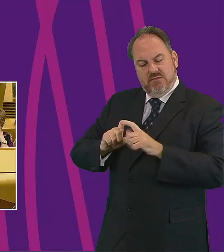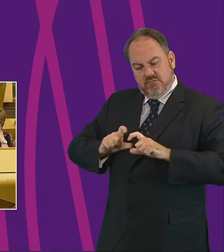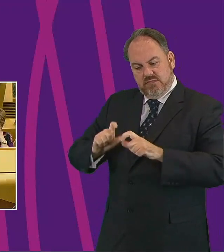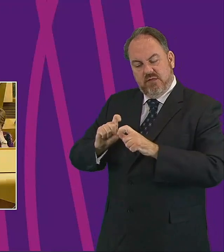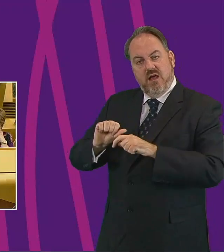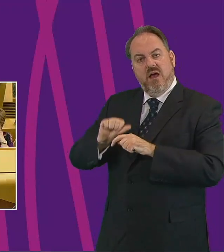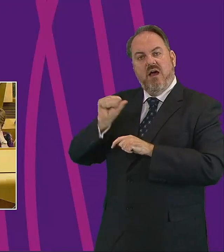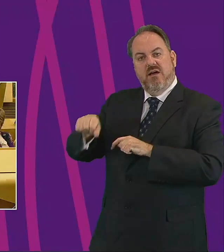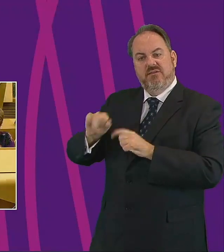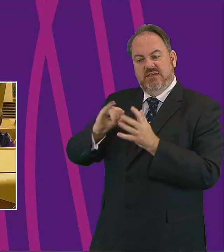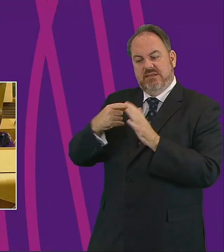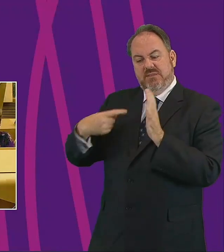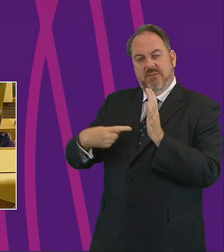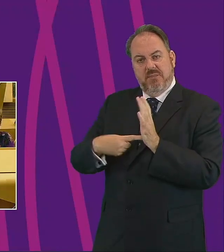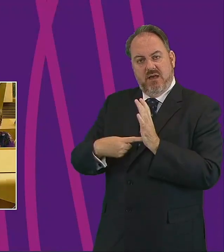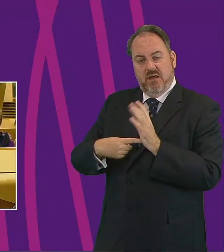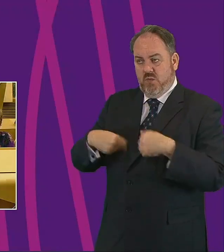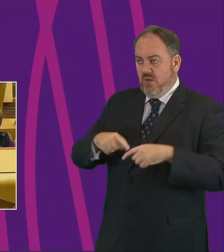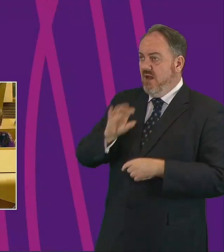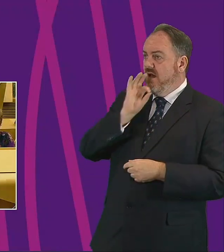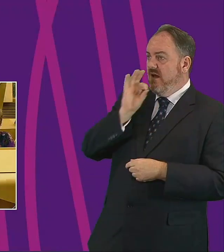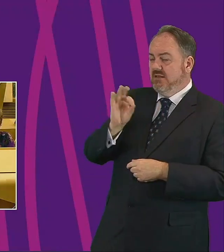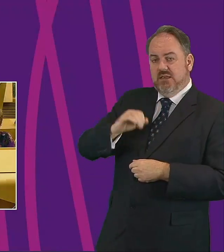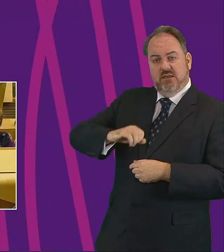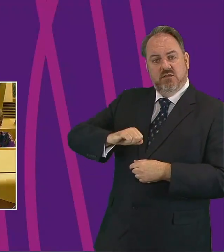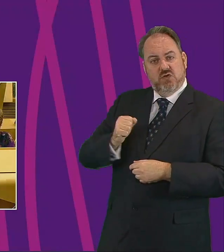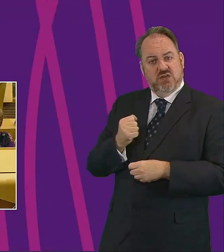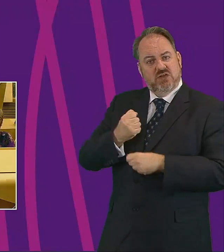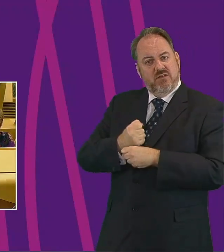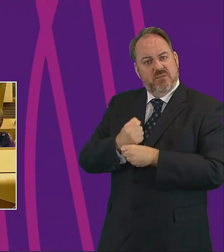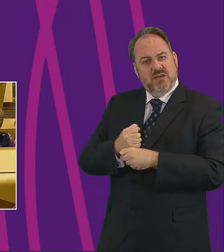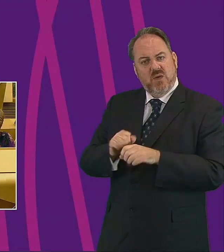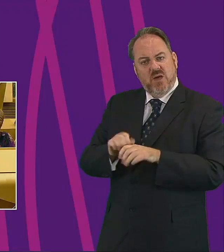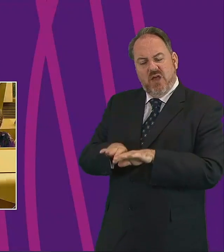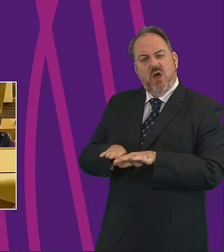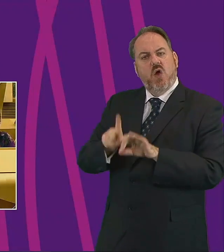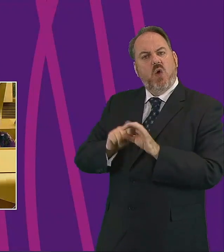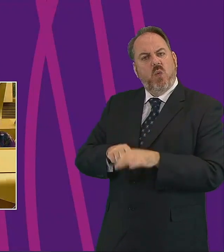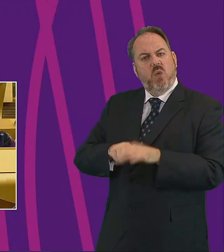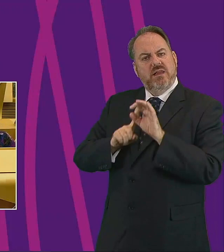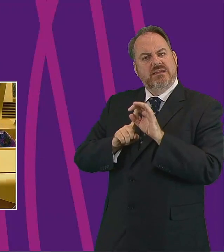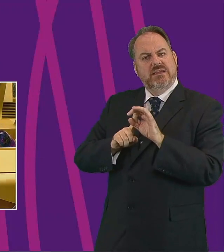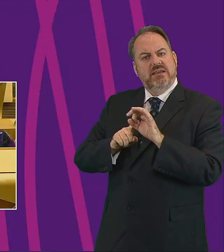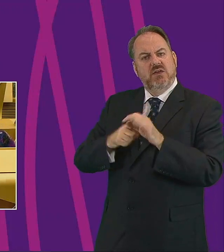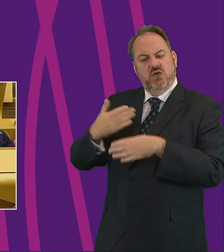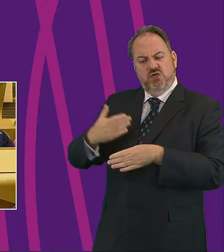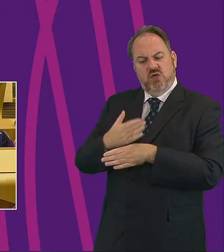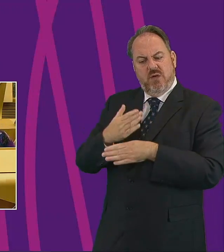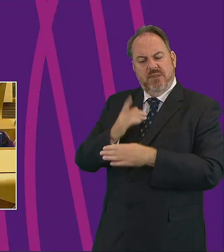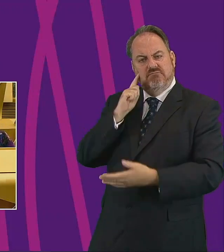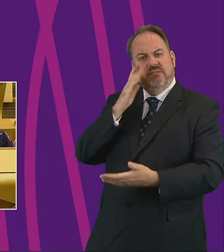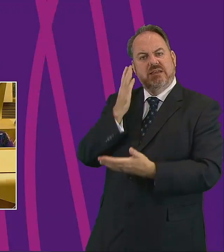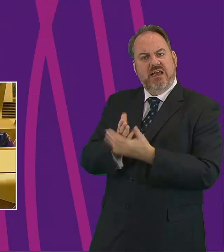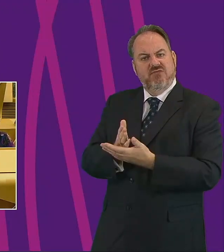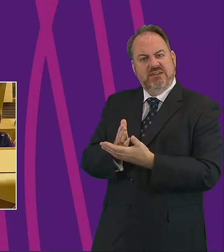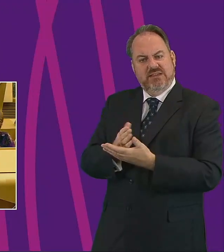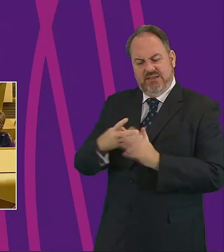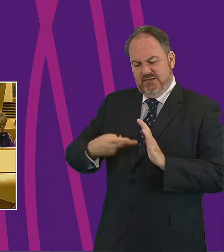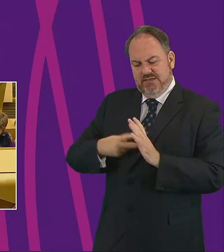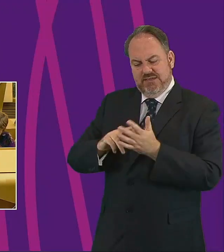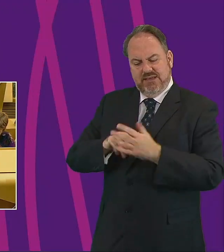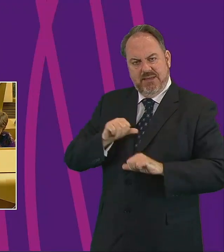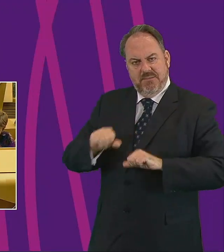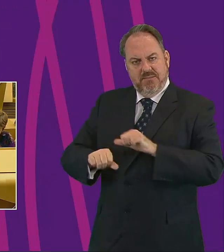we are calling on the Scottish Government to deliver a quality jobs guarantee scheme. And it's why we are calling on both governments